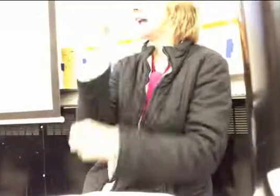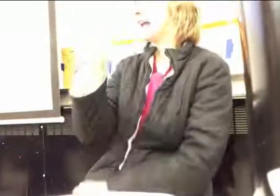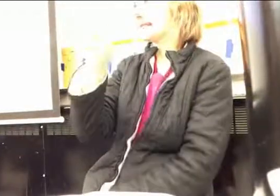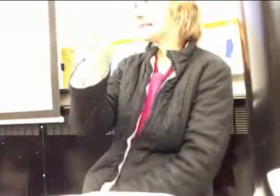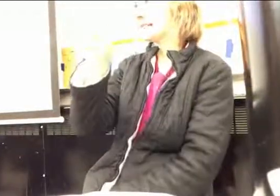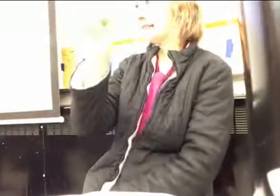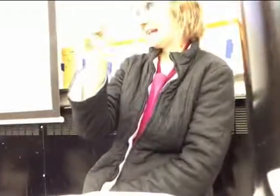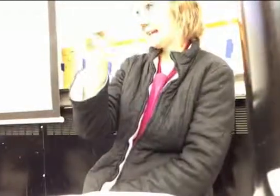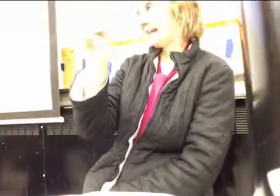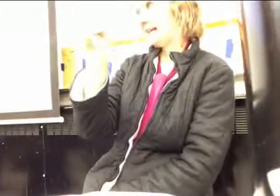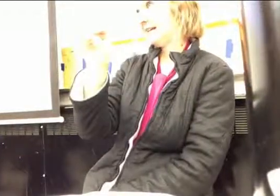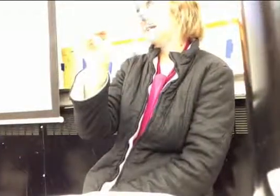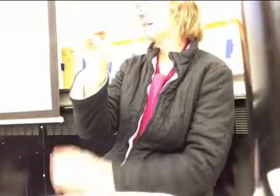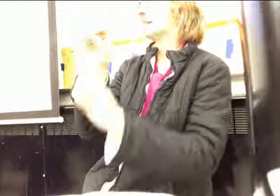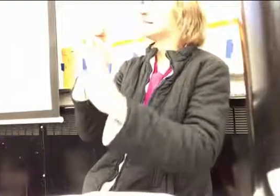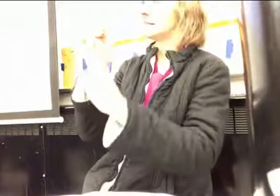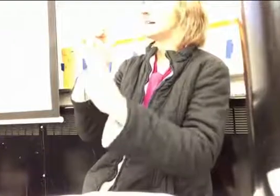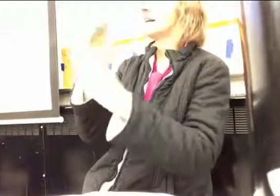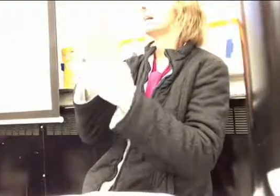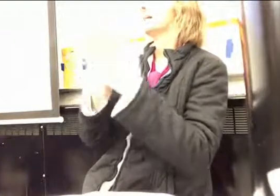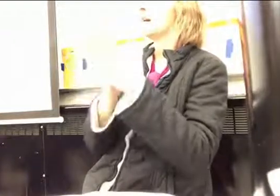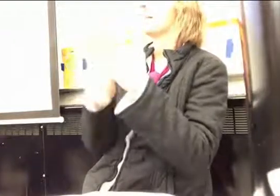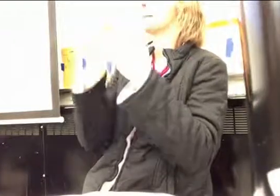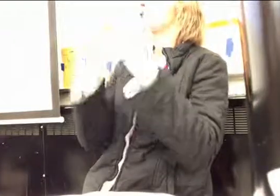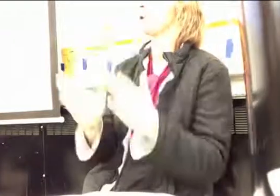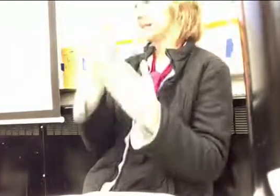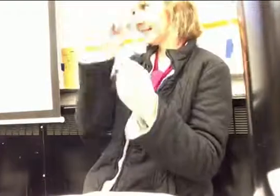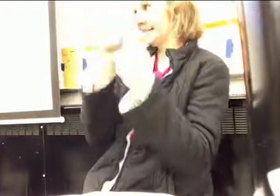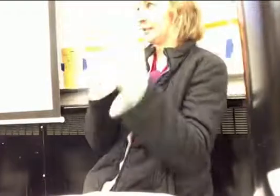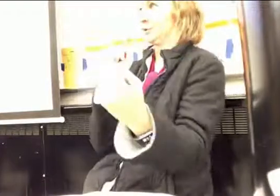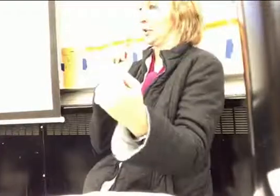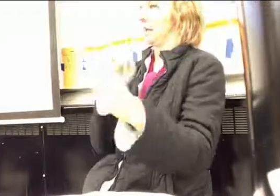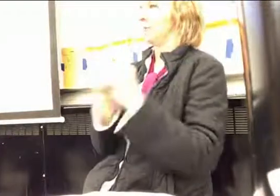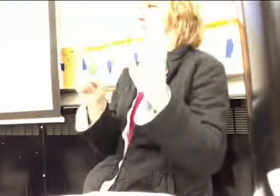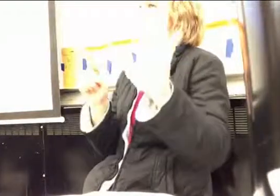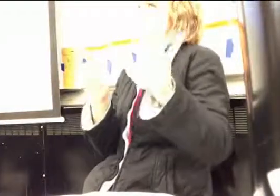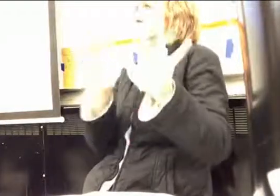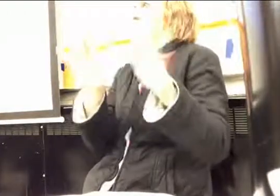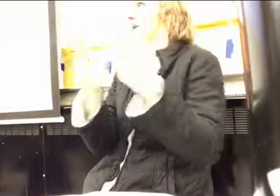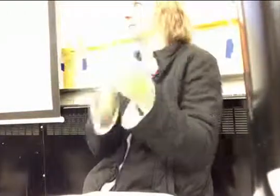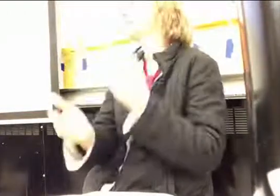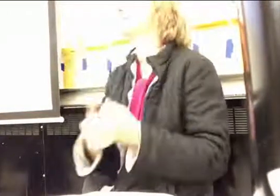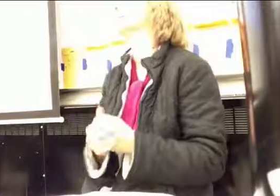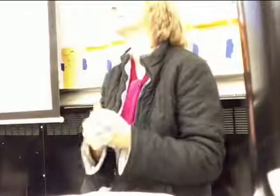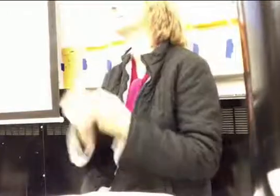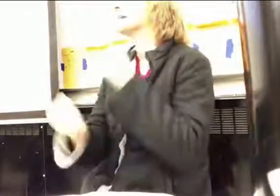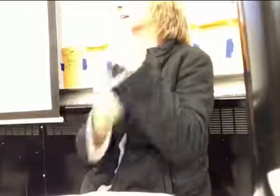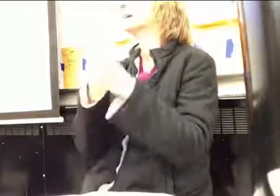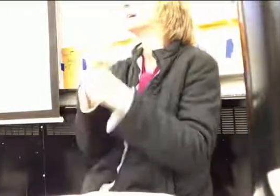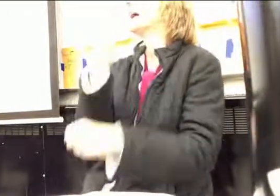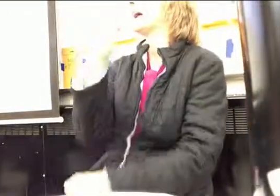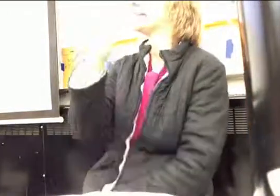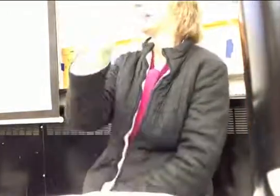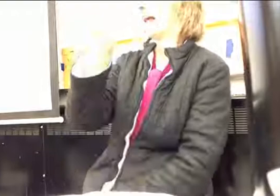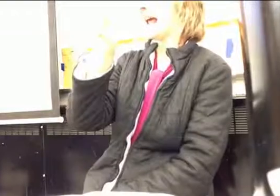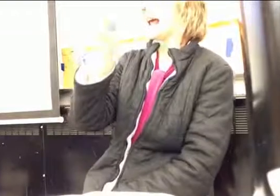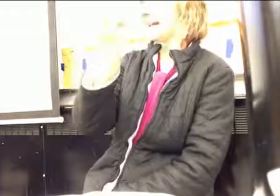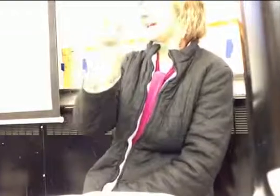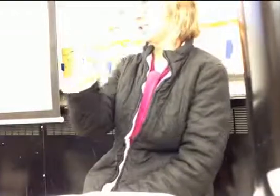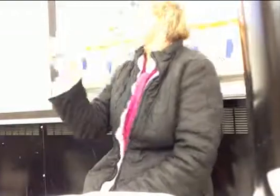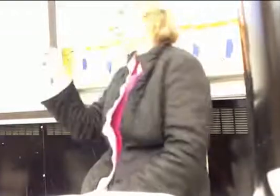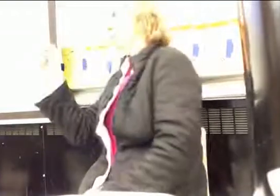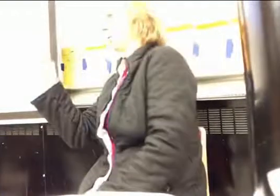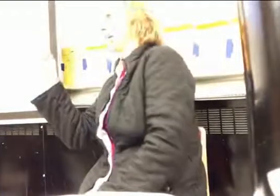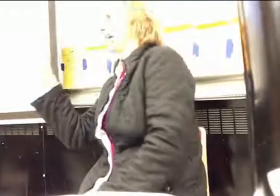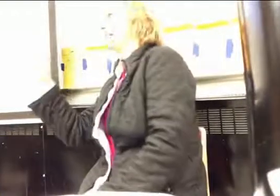1880. Although historians are probably going to disagree with me, but, you know, whatever. Okay? 1880 to 1910,